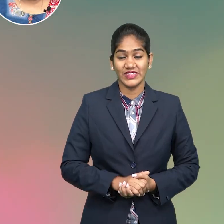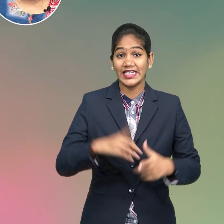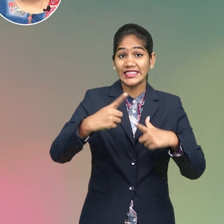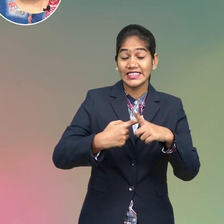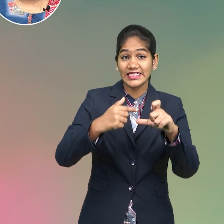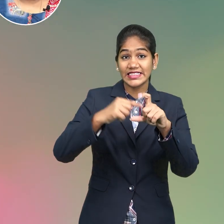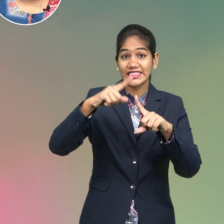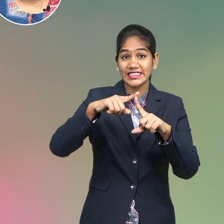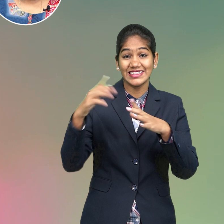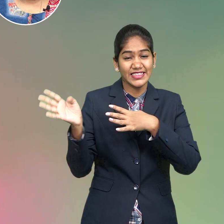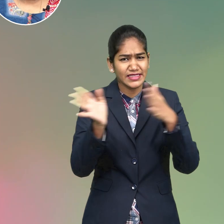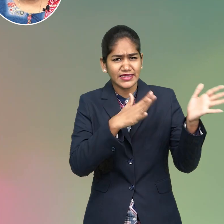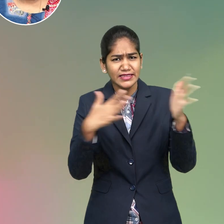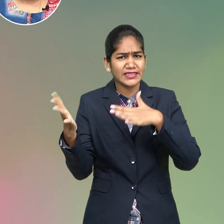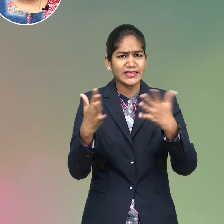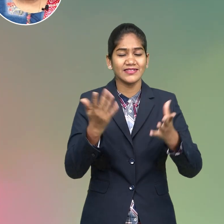Jet streams.